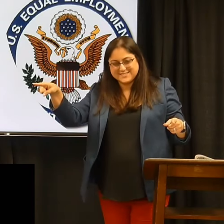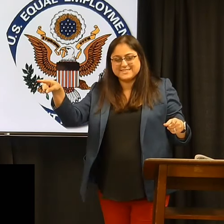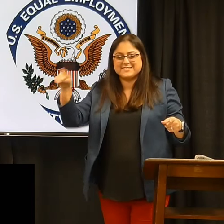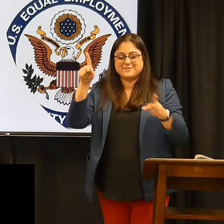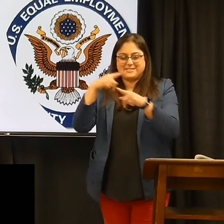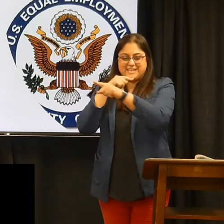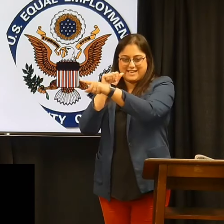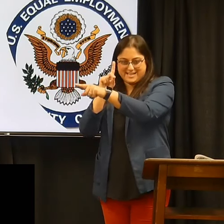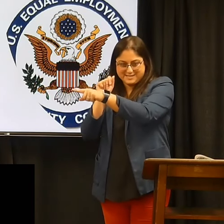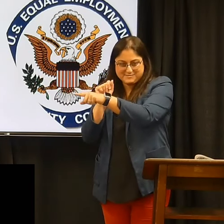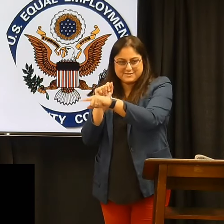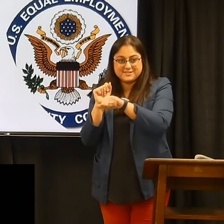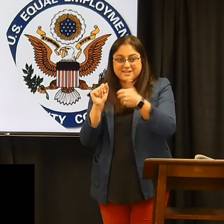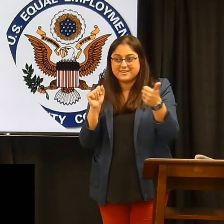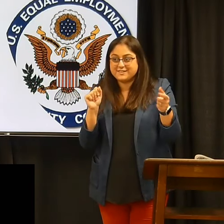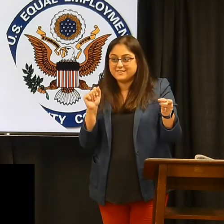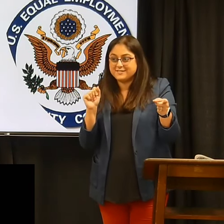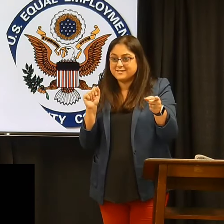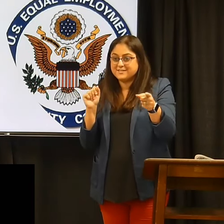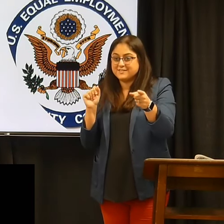ADA, yes. She said the ADA.